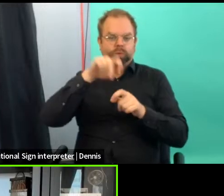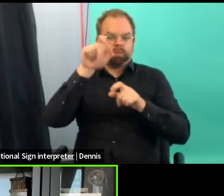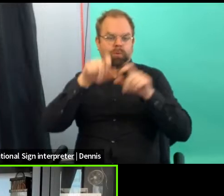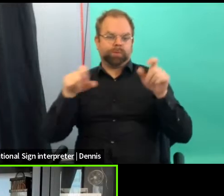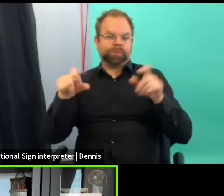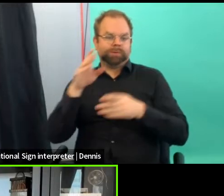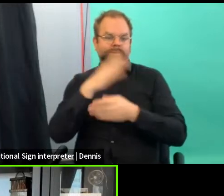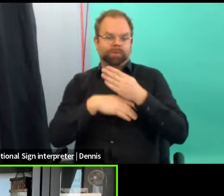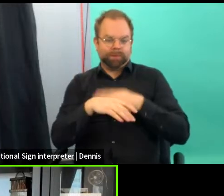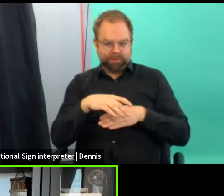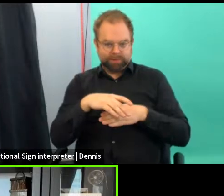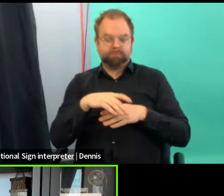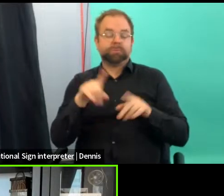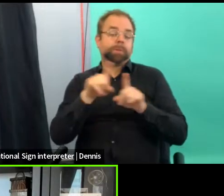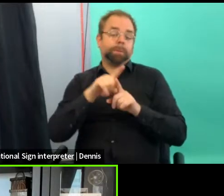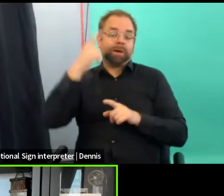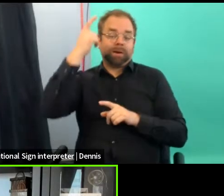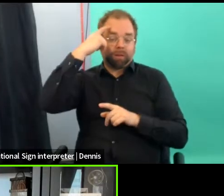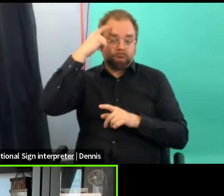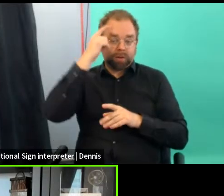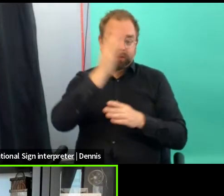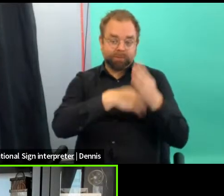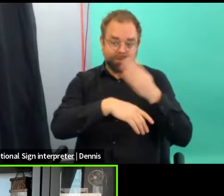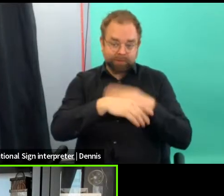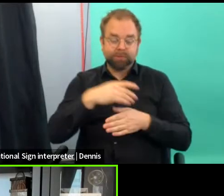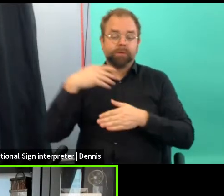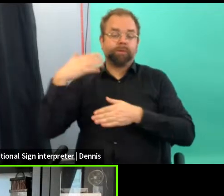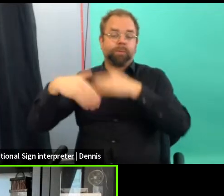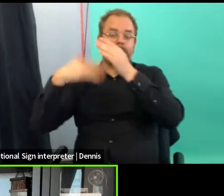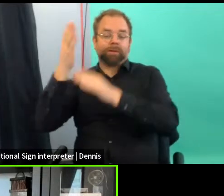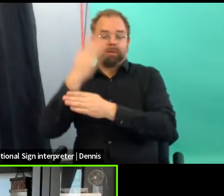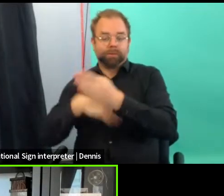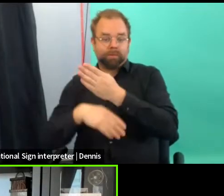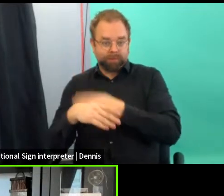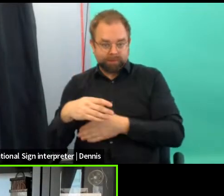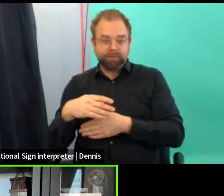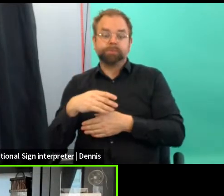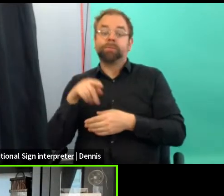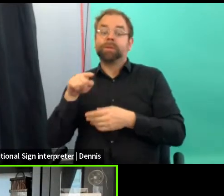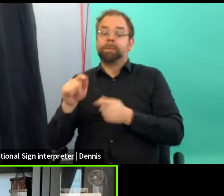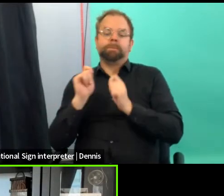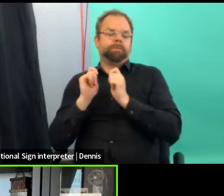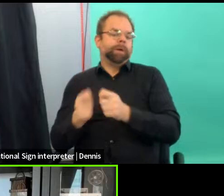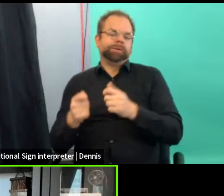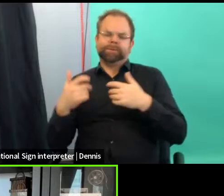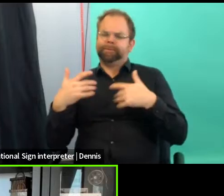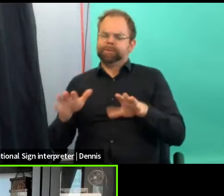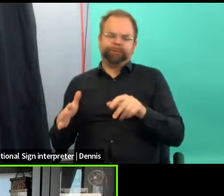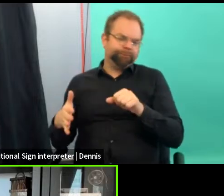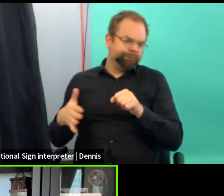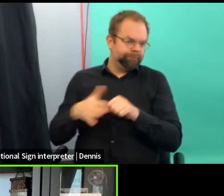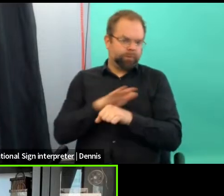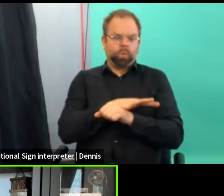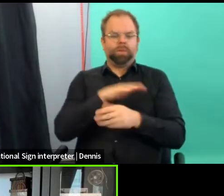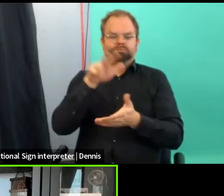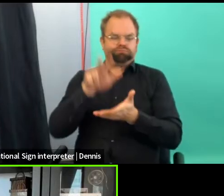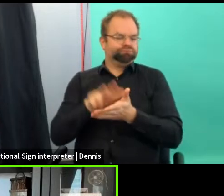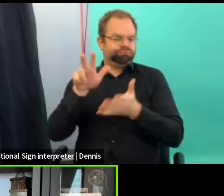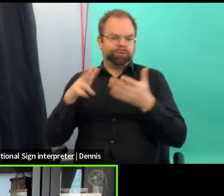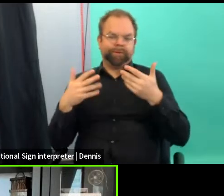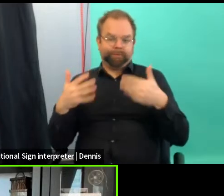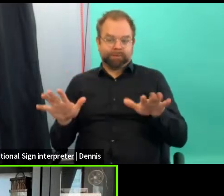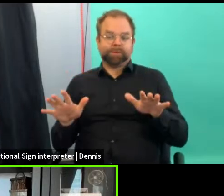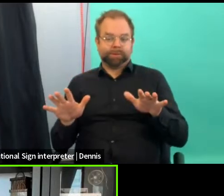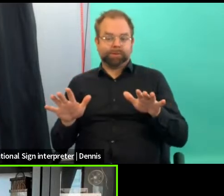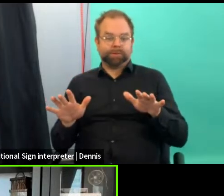parties who generally don't agree on anything agreed that this is something that they can get behind. Now, that motion was